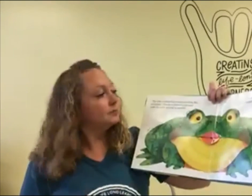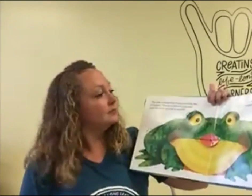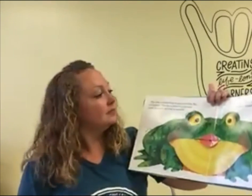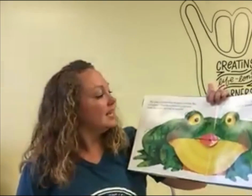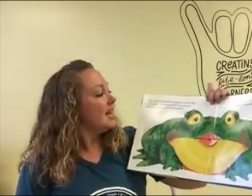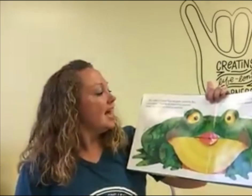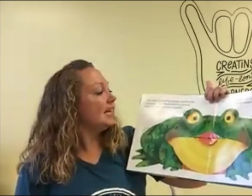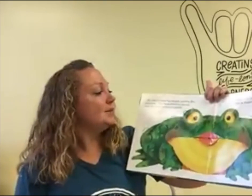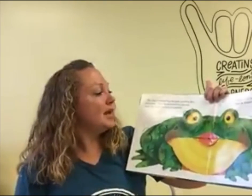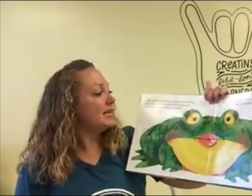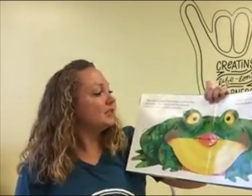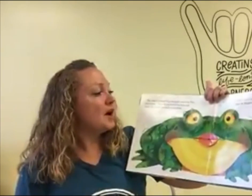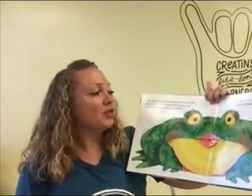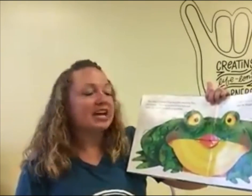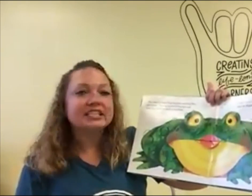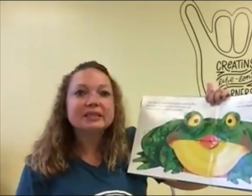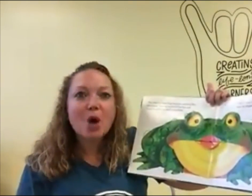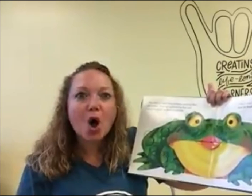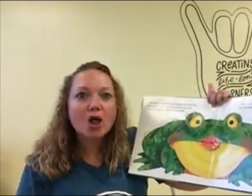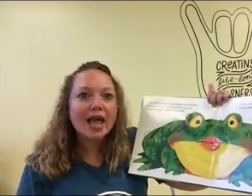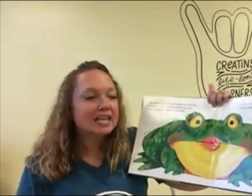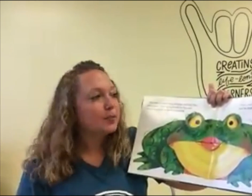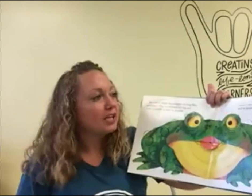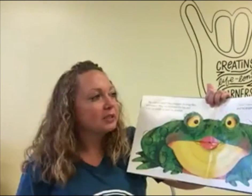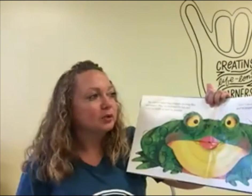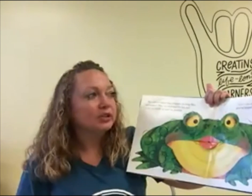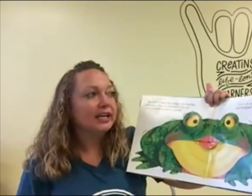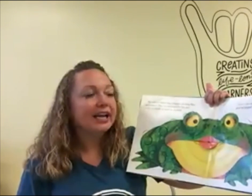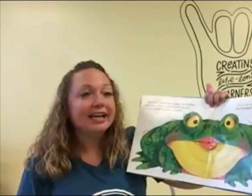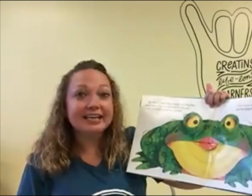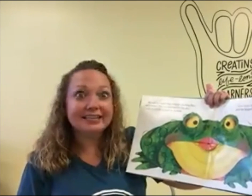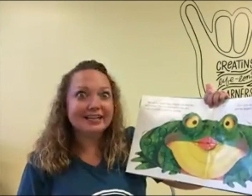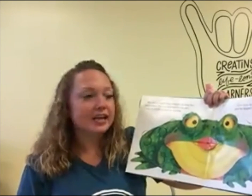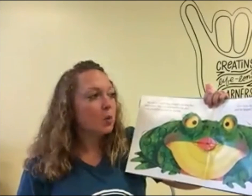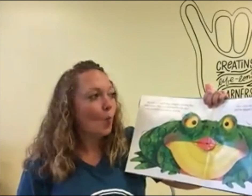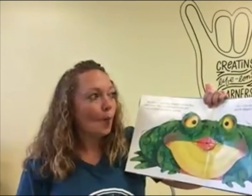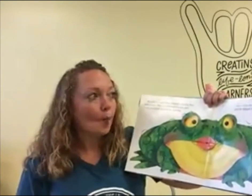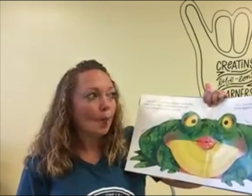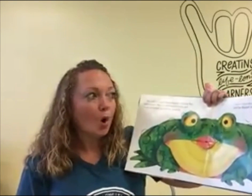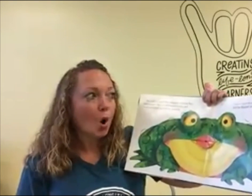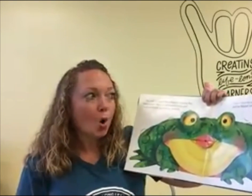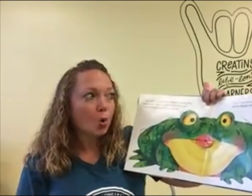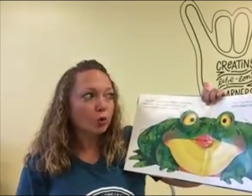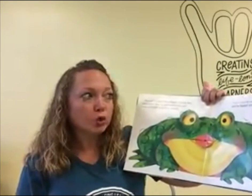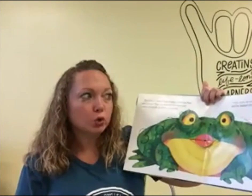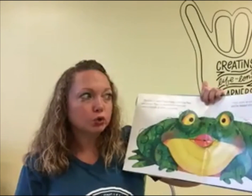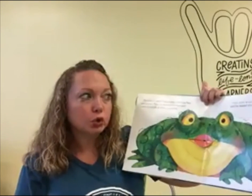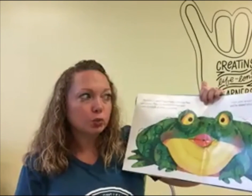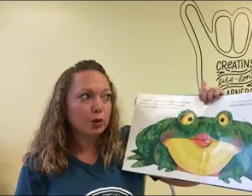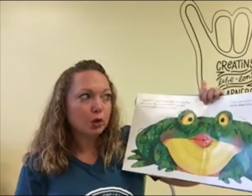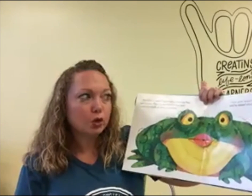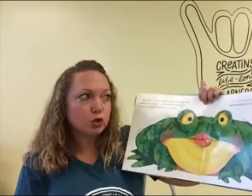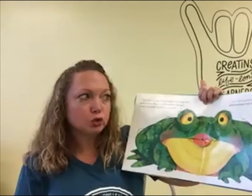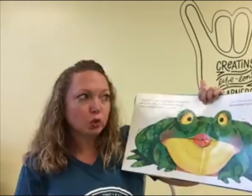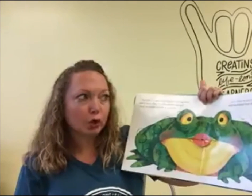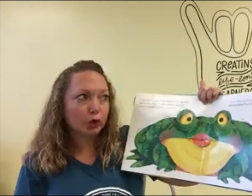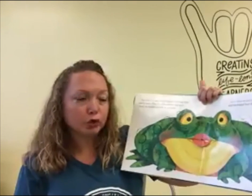And he made his mouth as small as possible. And he said, oh, you don't see many of these around here, do ya? He